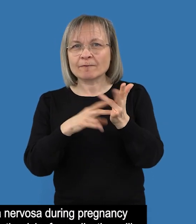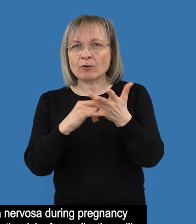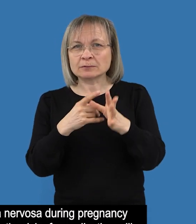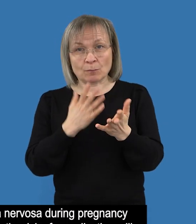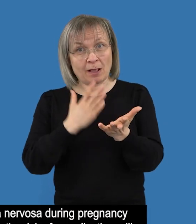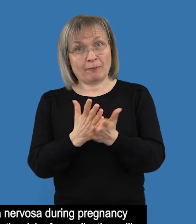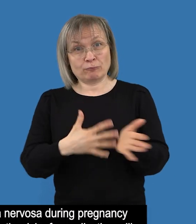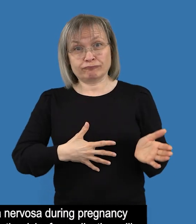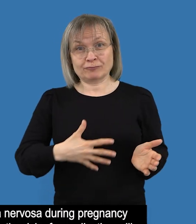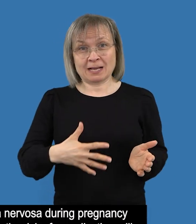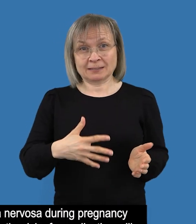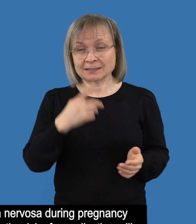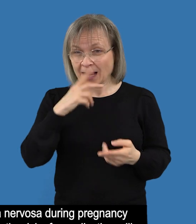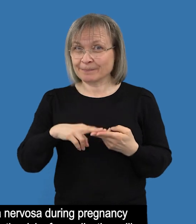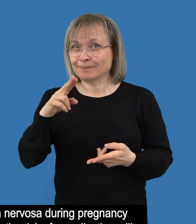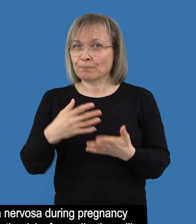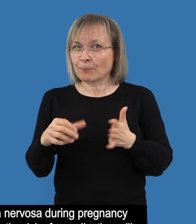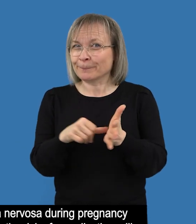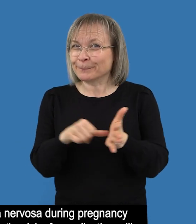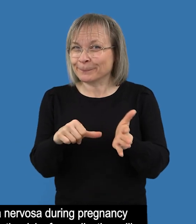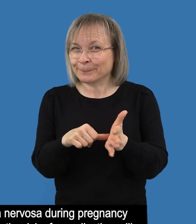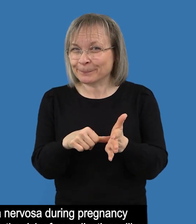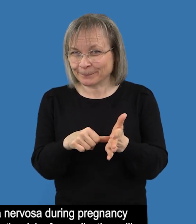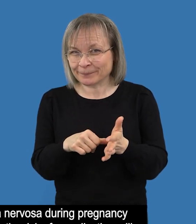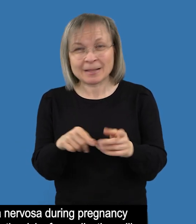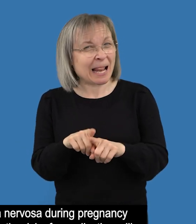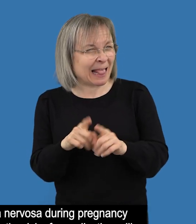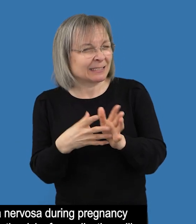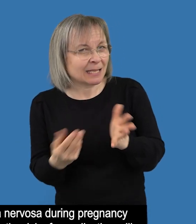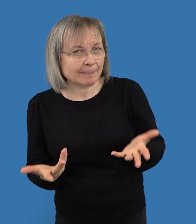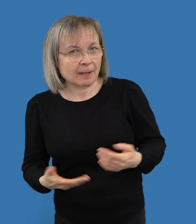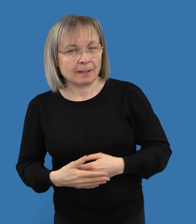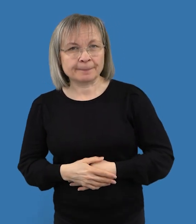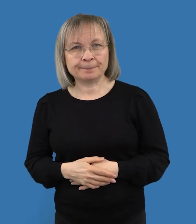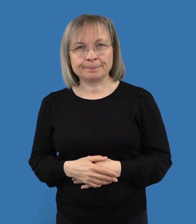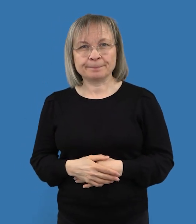Anorexia nervosa during pregnancy can increase the risk of complications, like